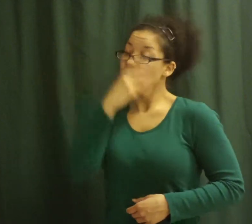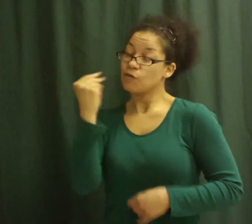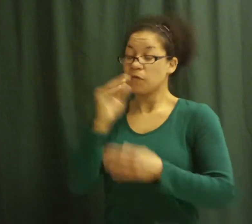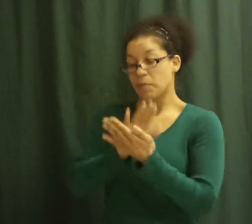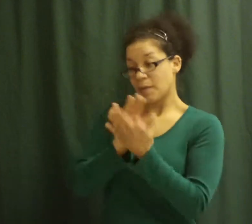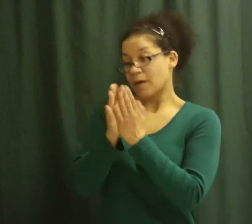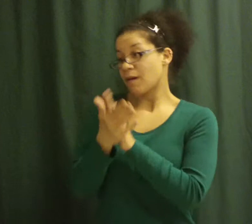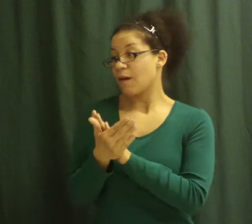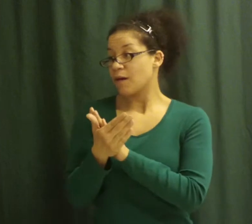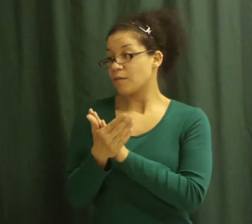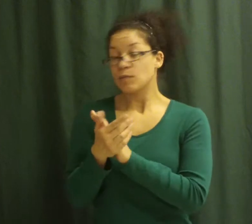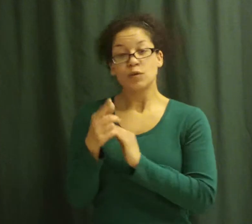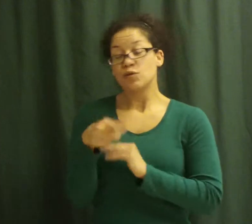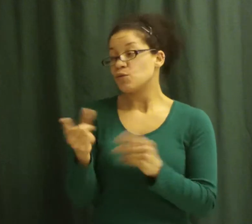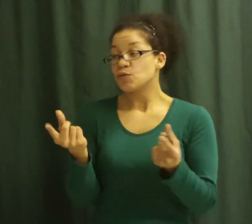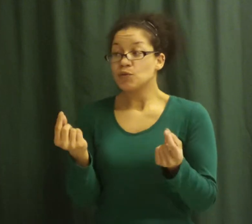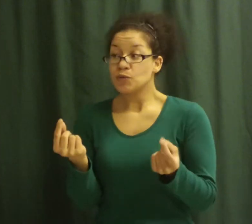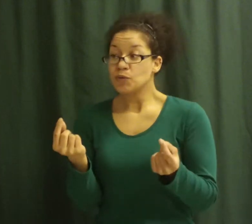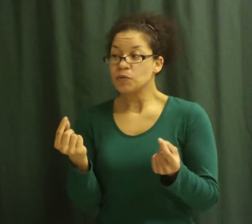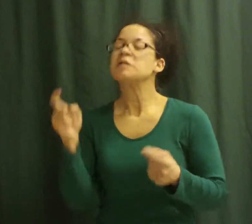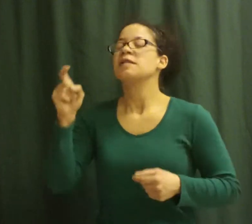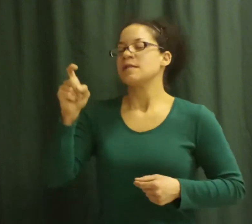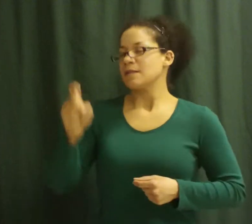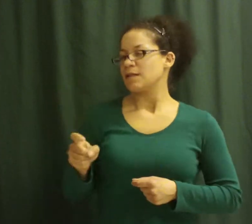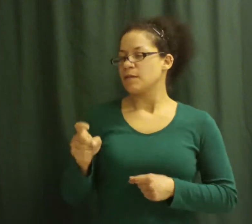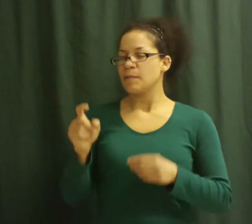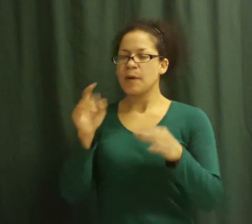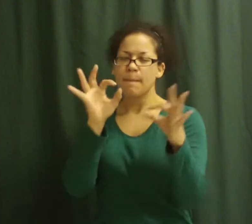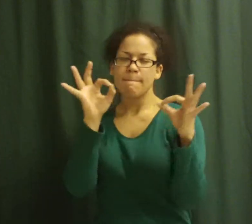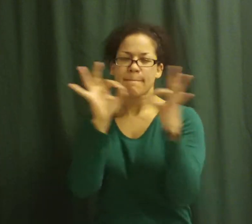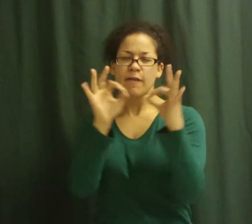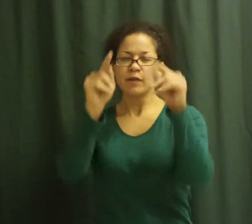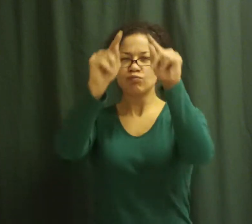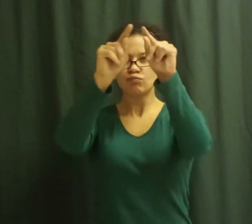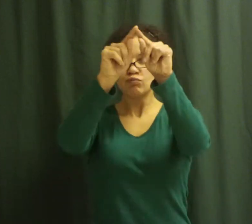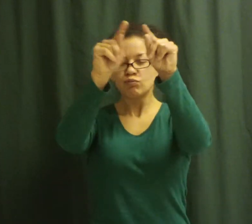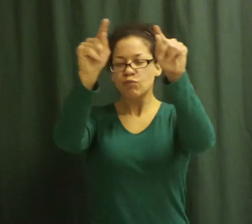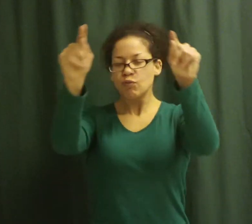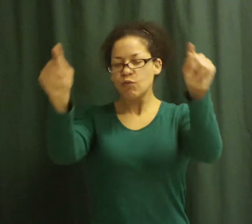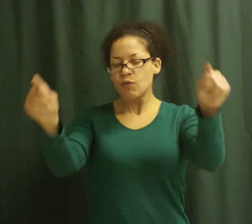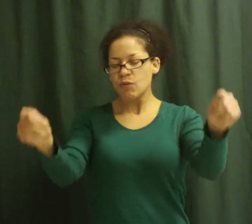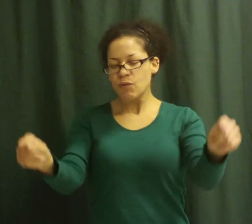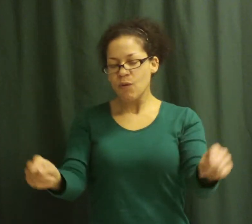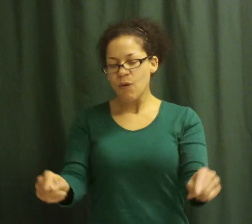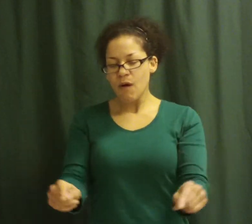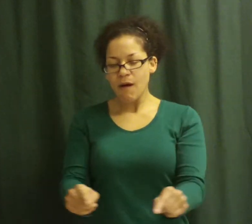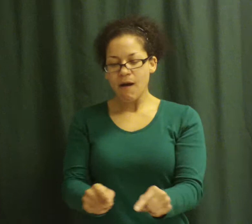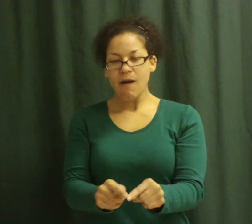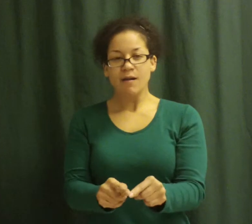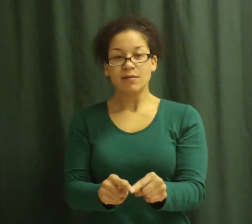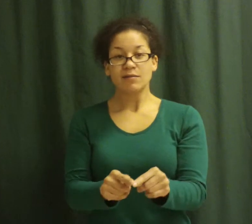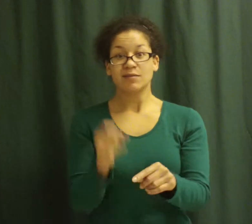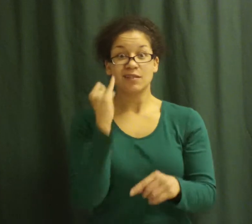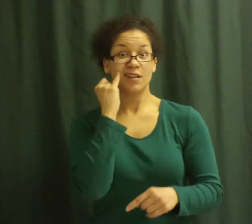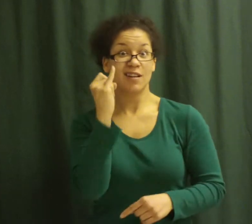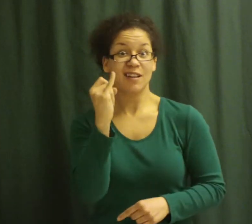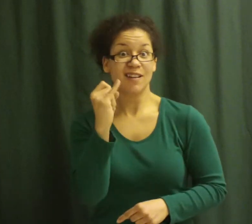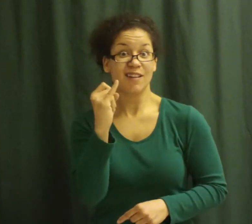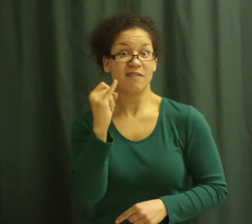you must be perfectly round. And if you're not perfectly round, then you are stupid